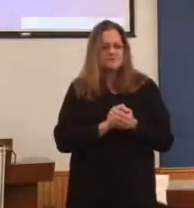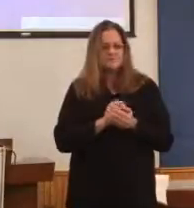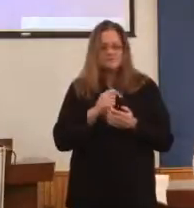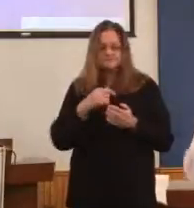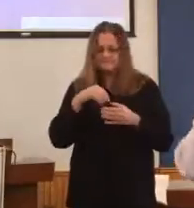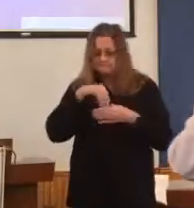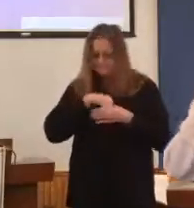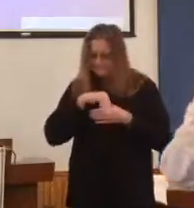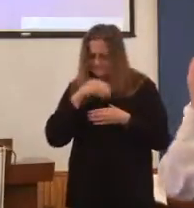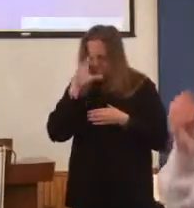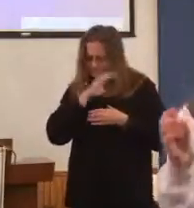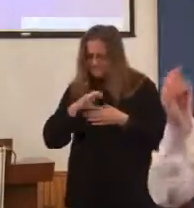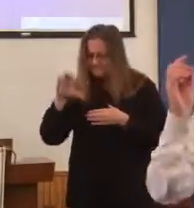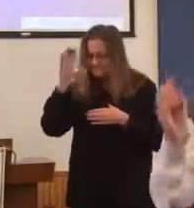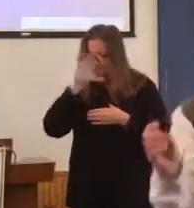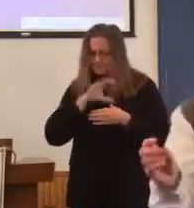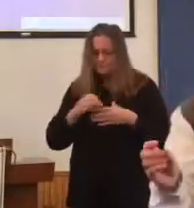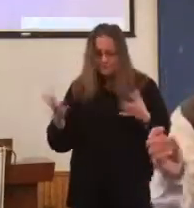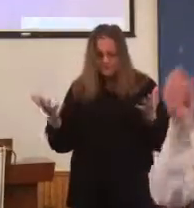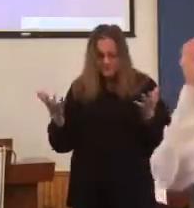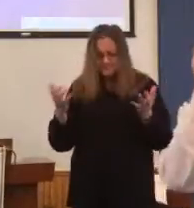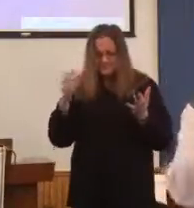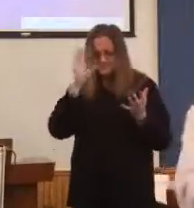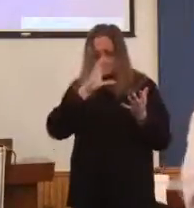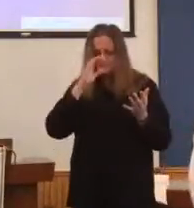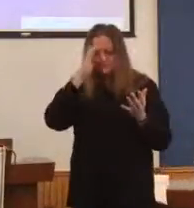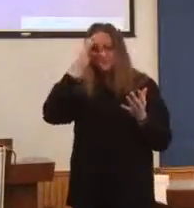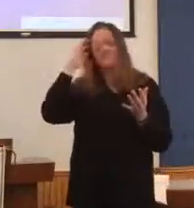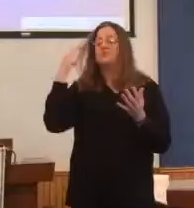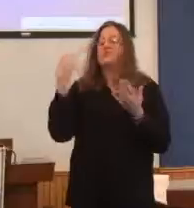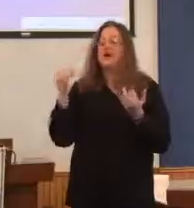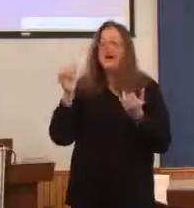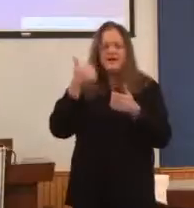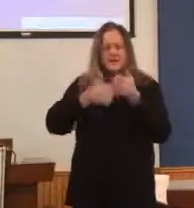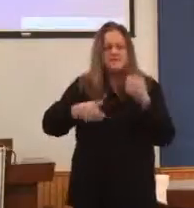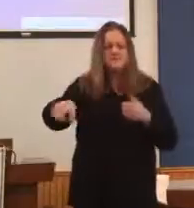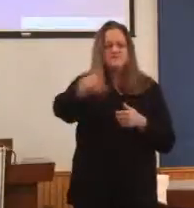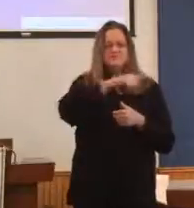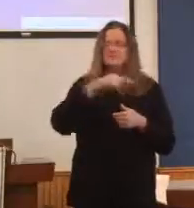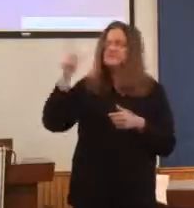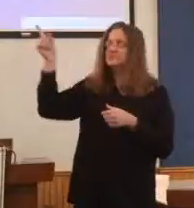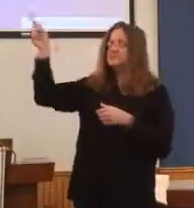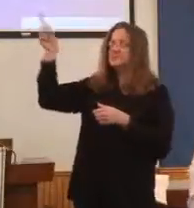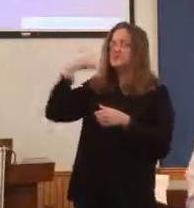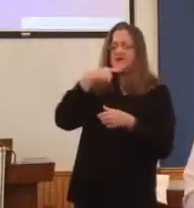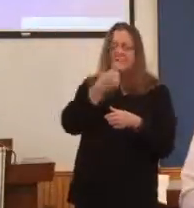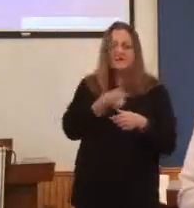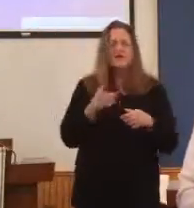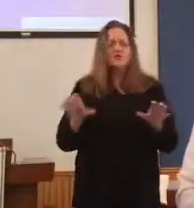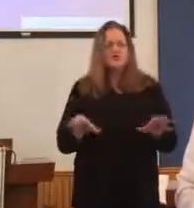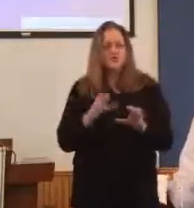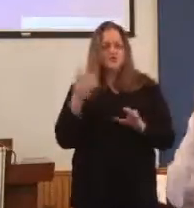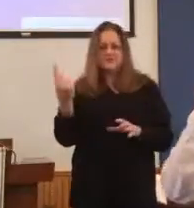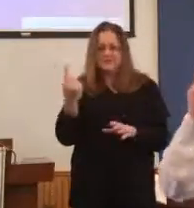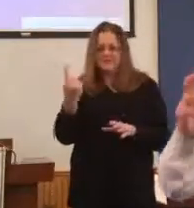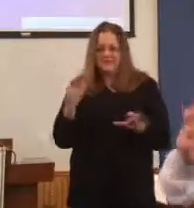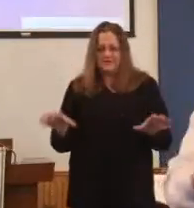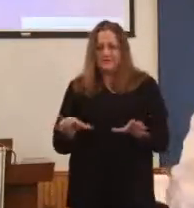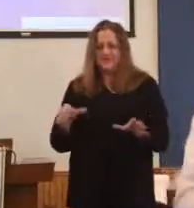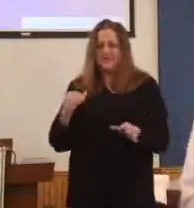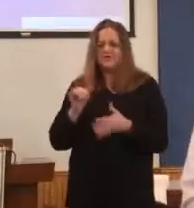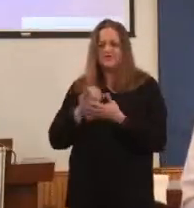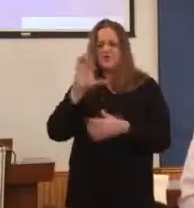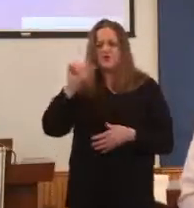look. Because even you are called to do something. You're